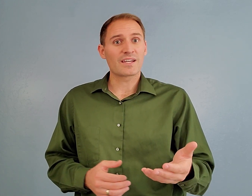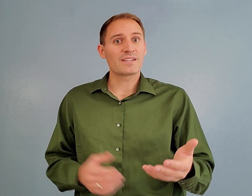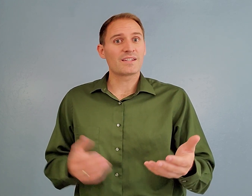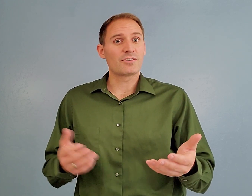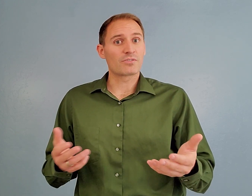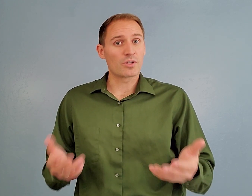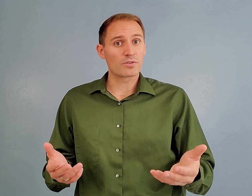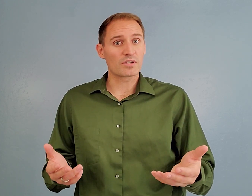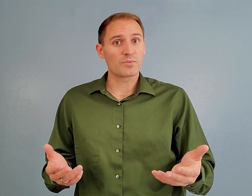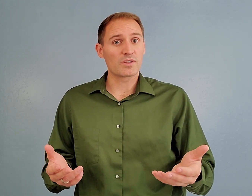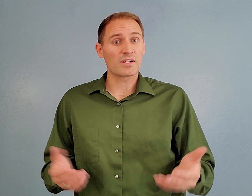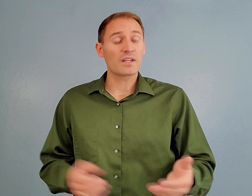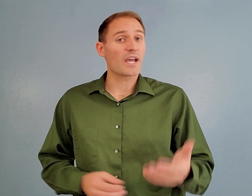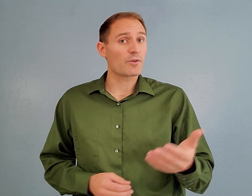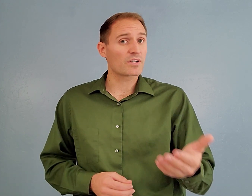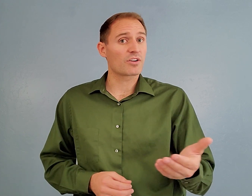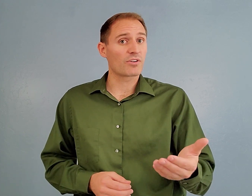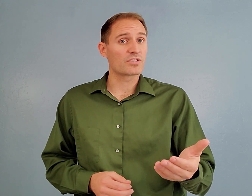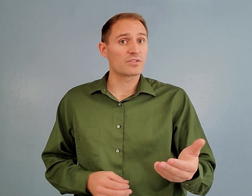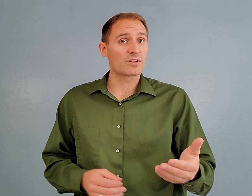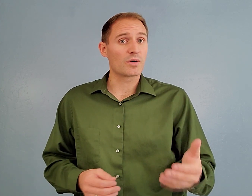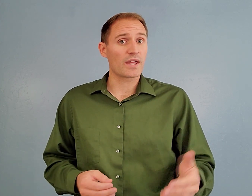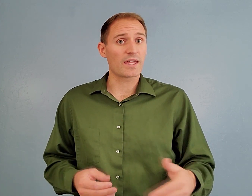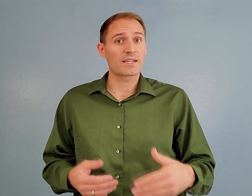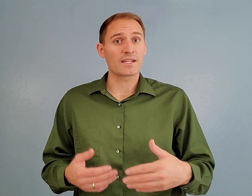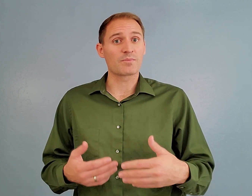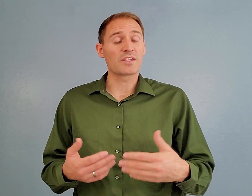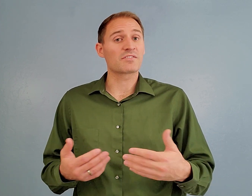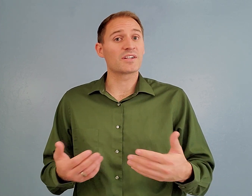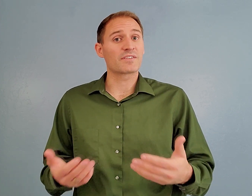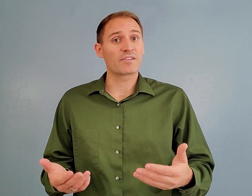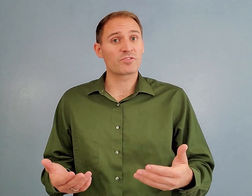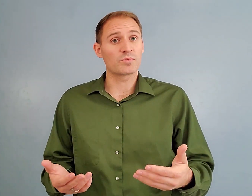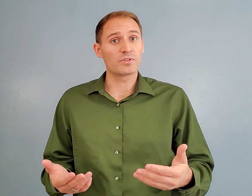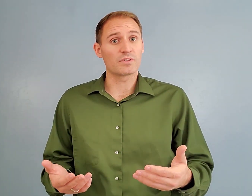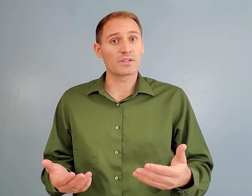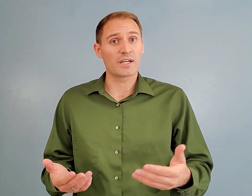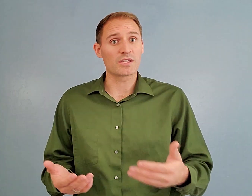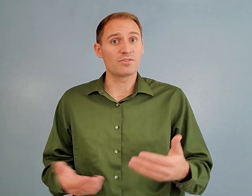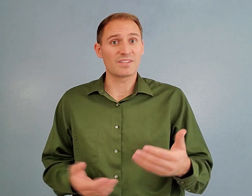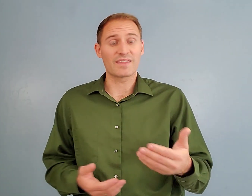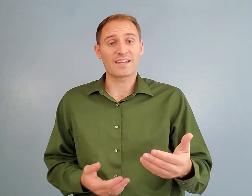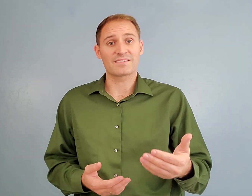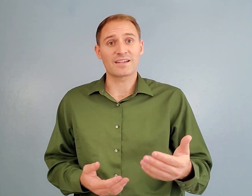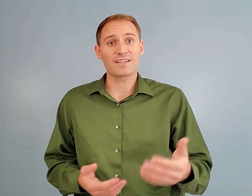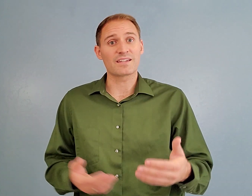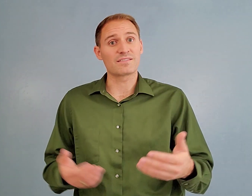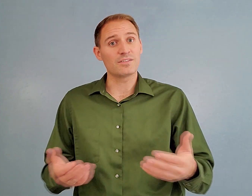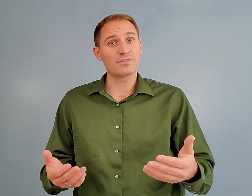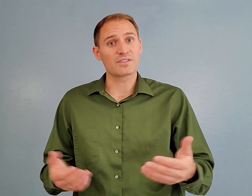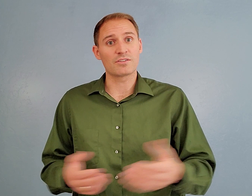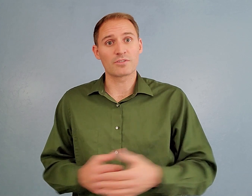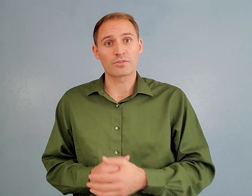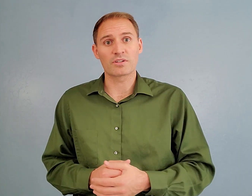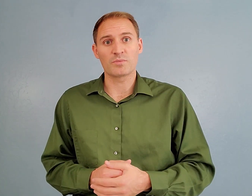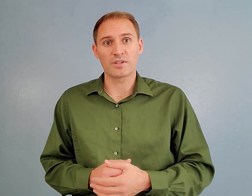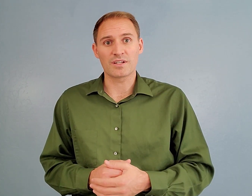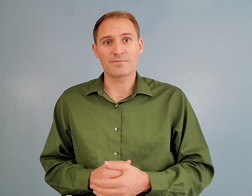sign in your local community, I would encourage you to go ahead and make yourself comfortable using that sign that is used in your local community.